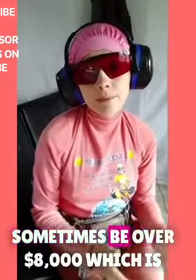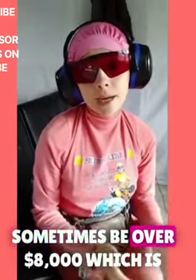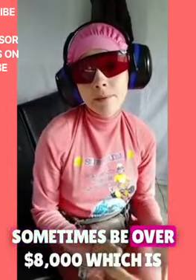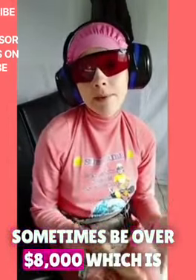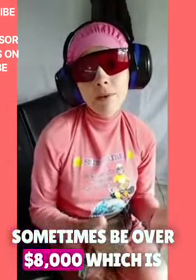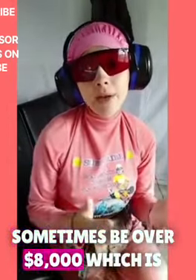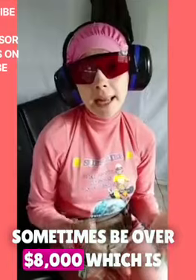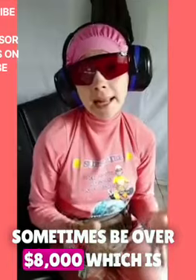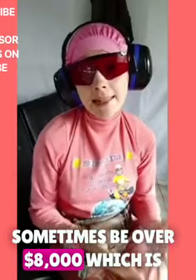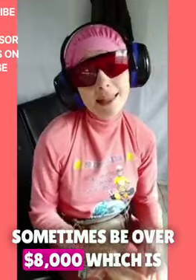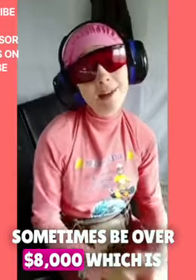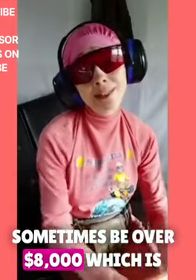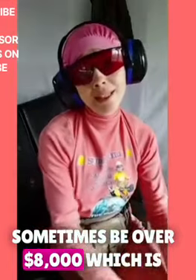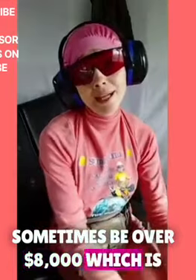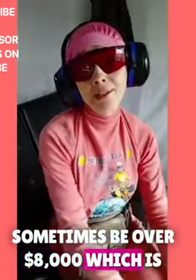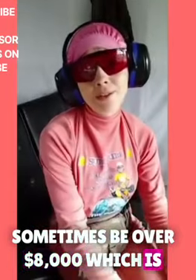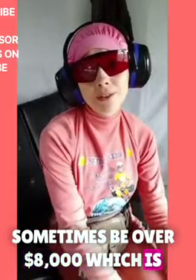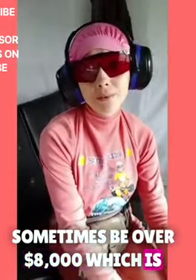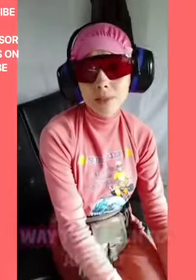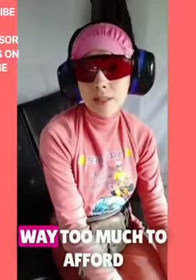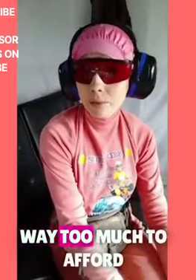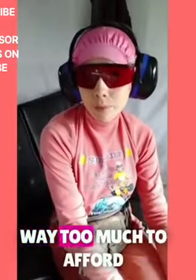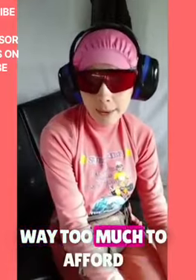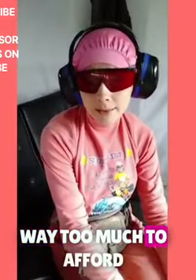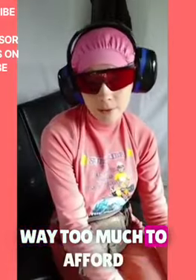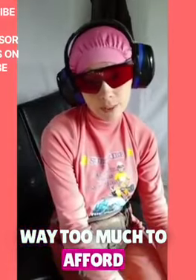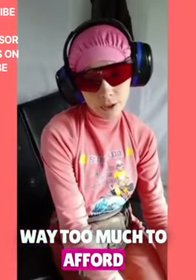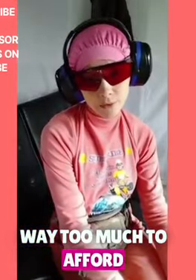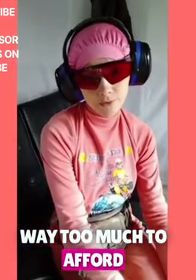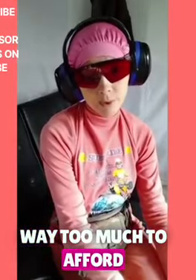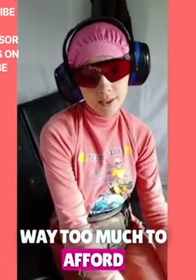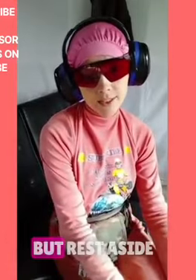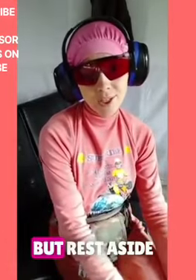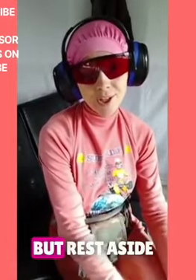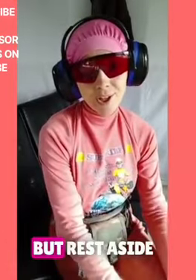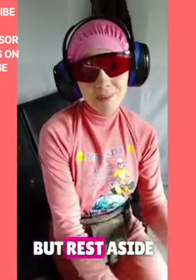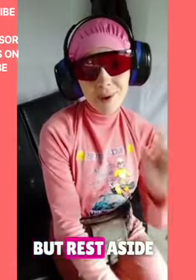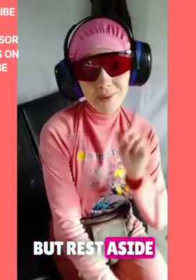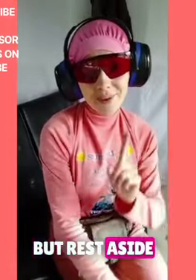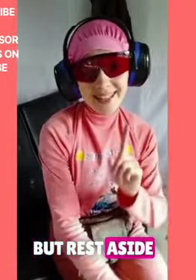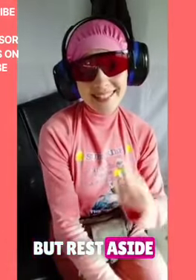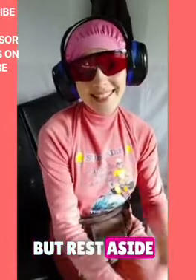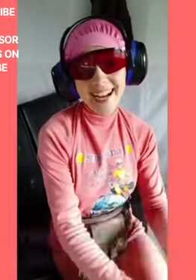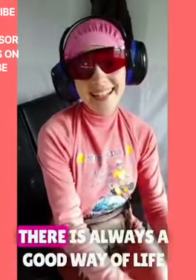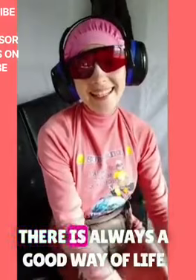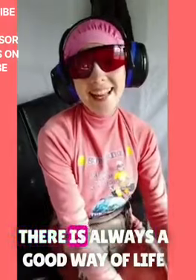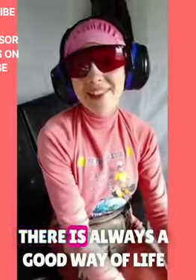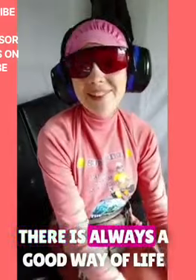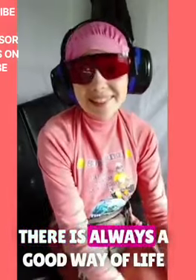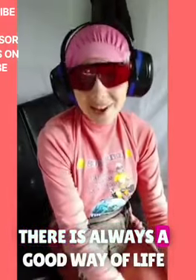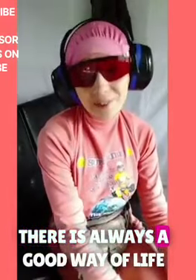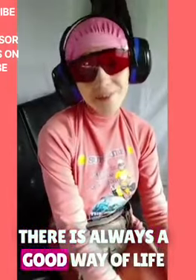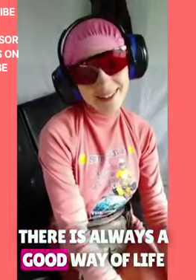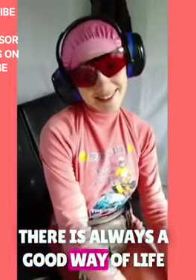over $8,000, which is way too much to afford. But rest aside, there is always a good way of